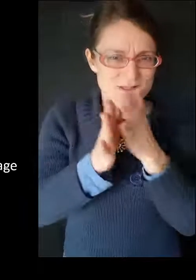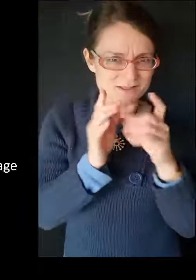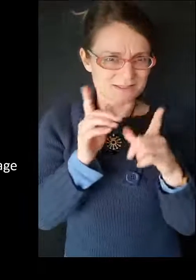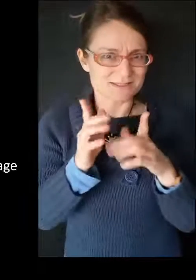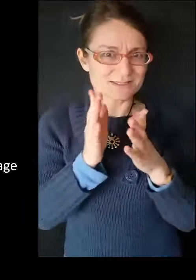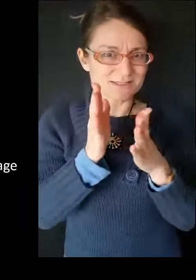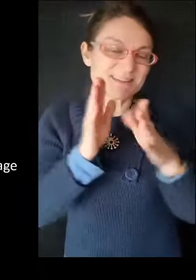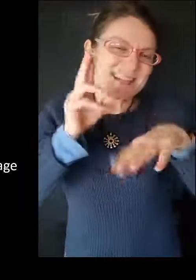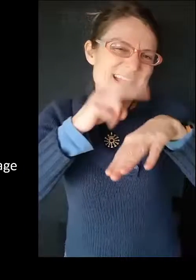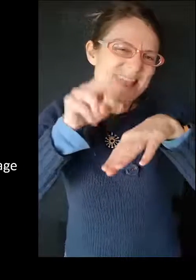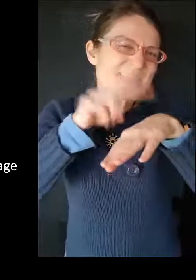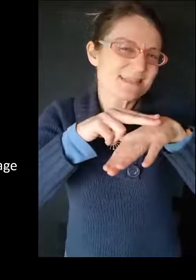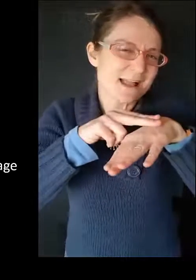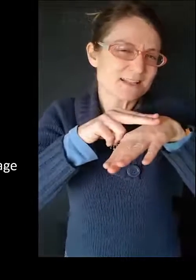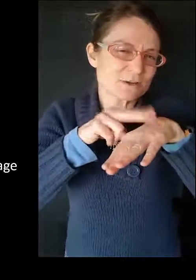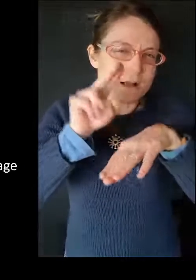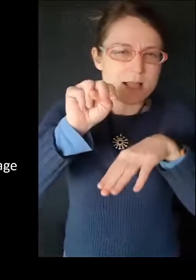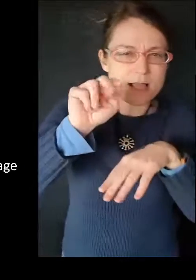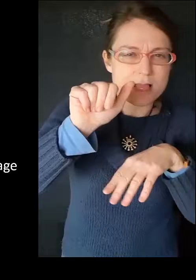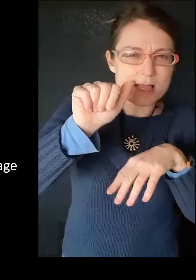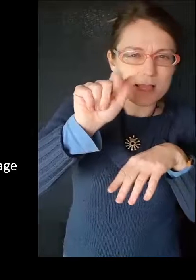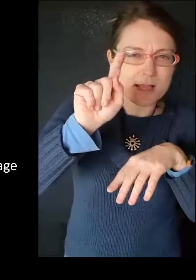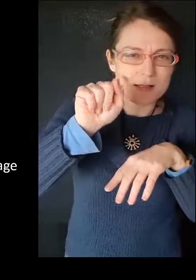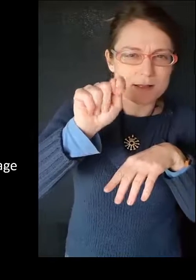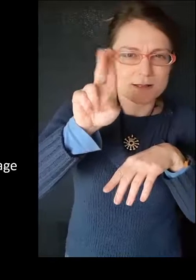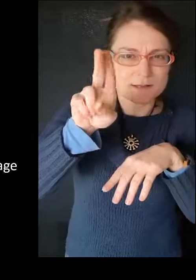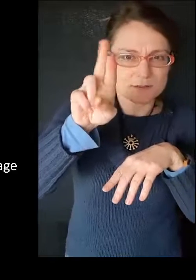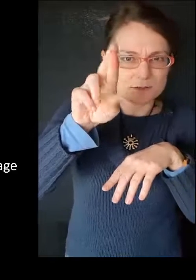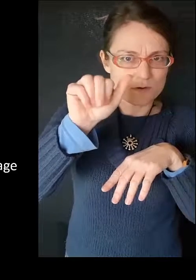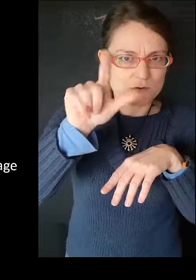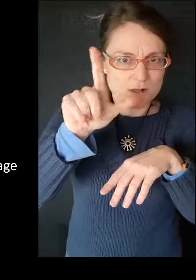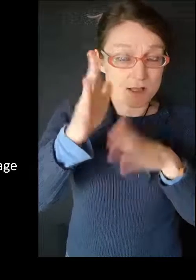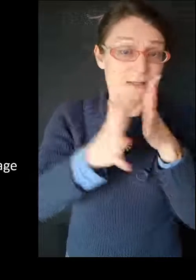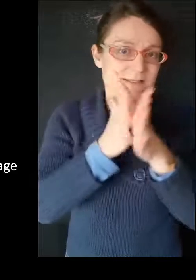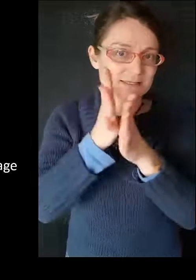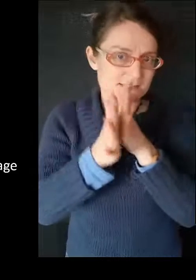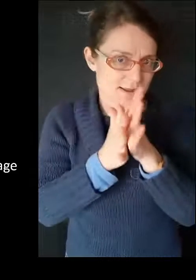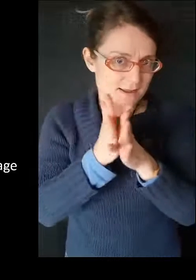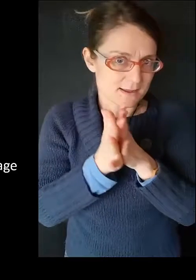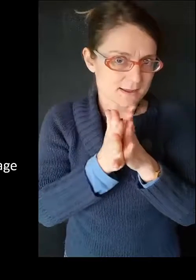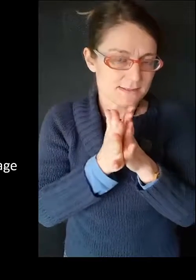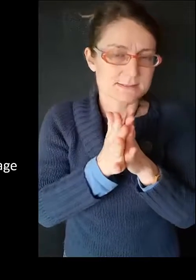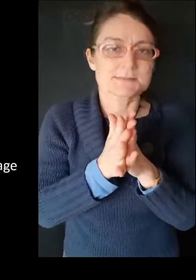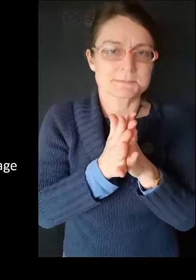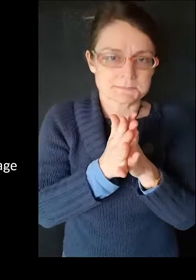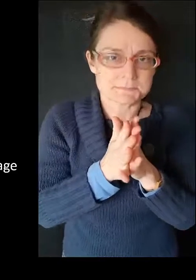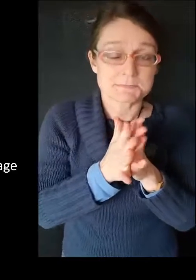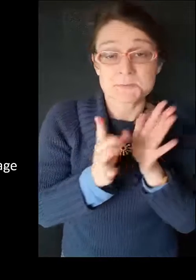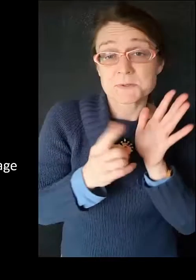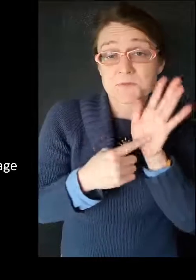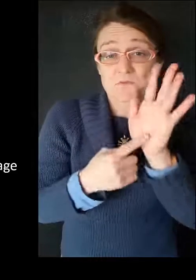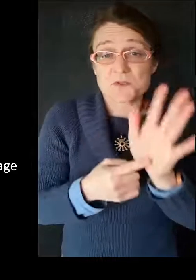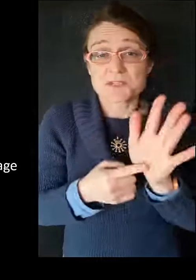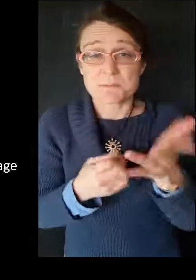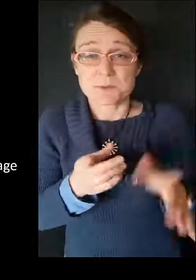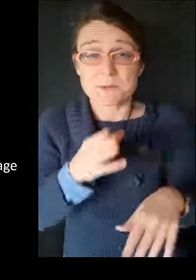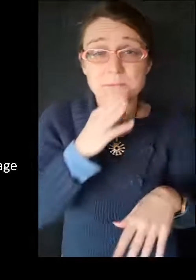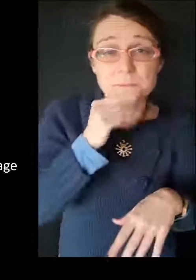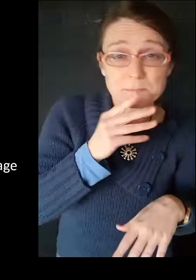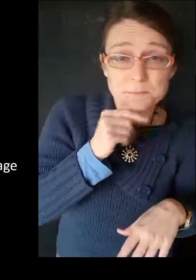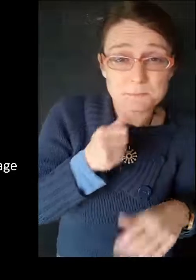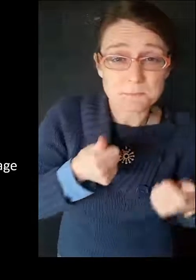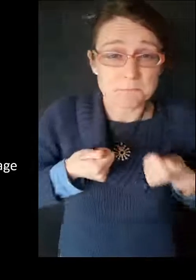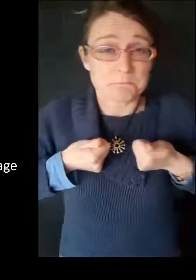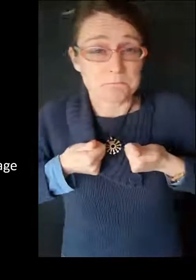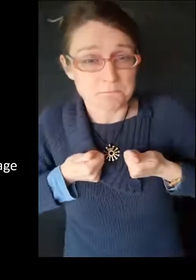in many countries we see what is called natural signs or natural signing. And